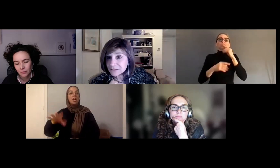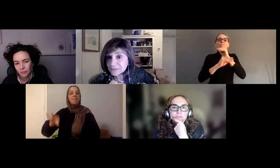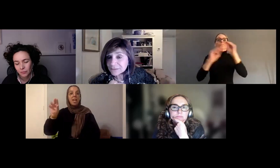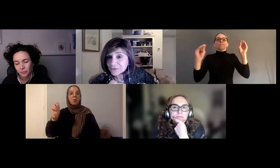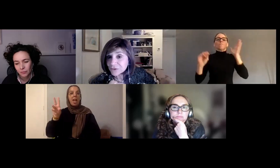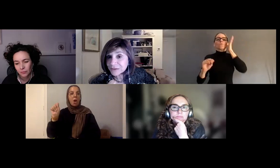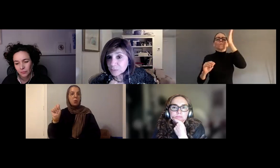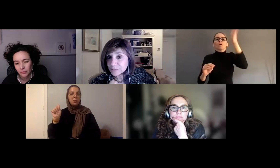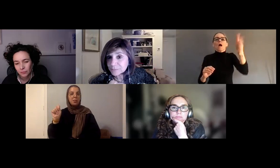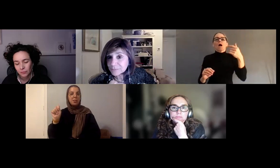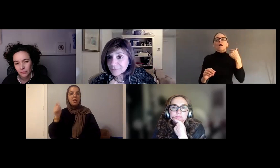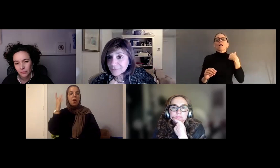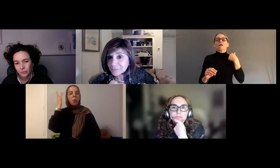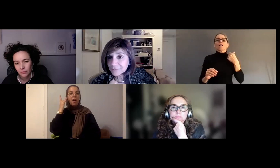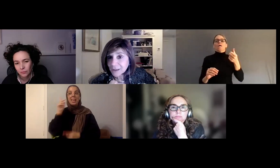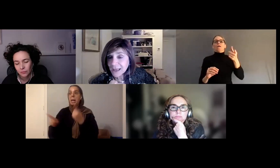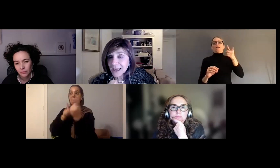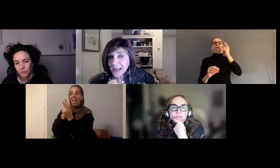met Charles Zimmerman.